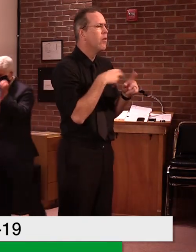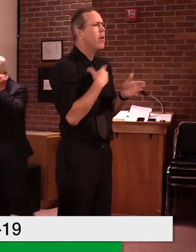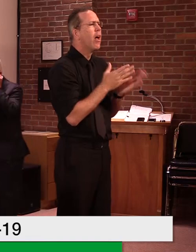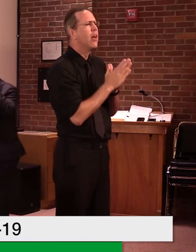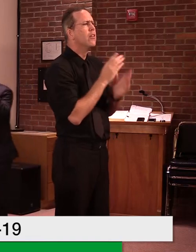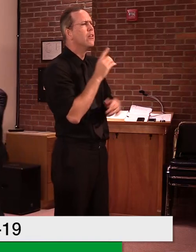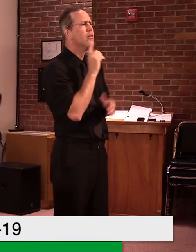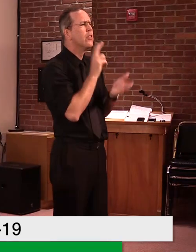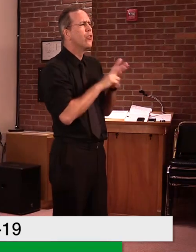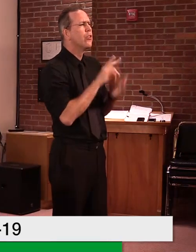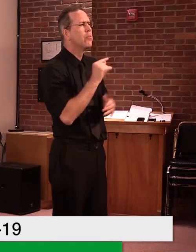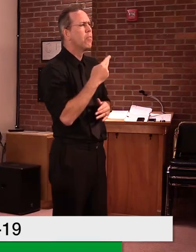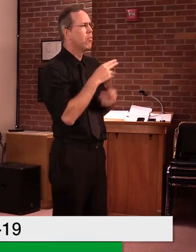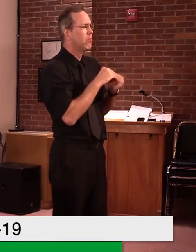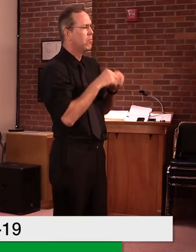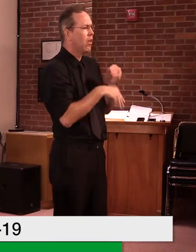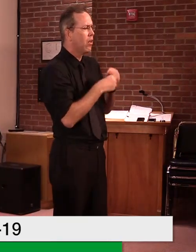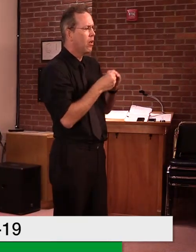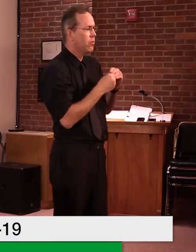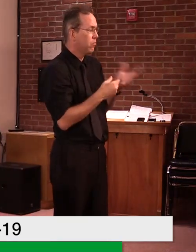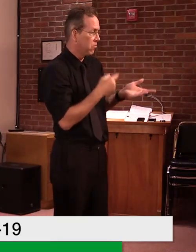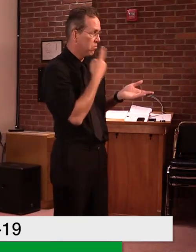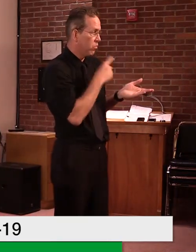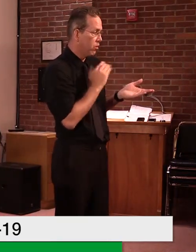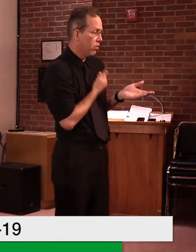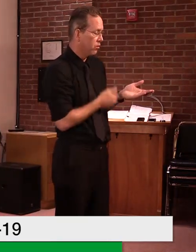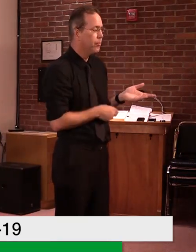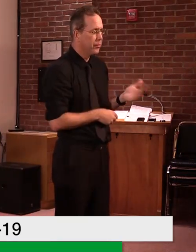that, being that he's right here.